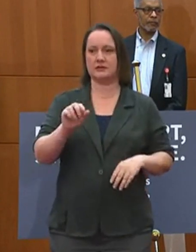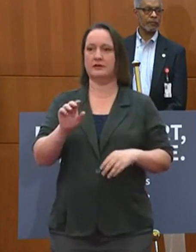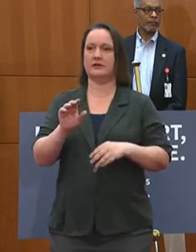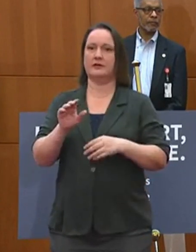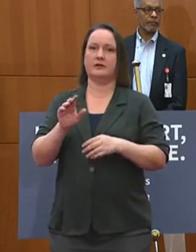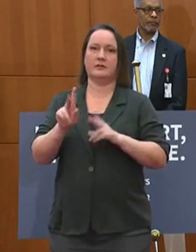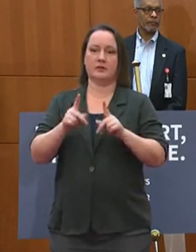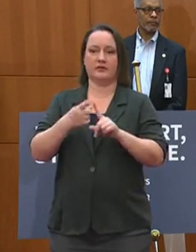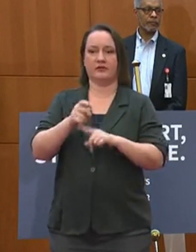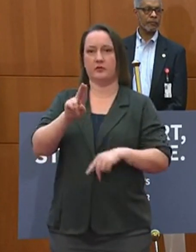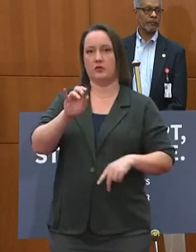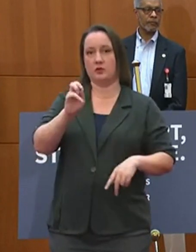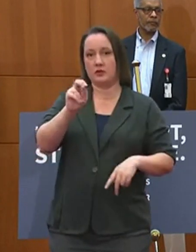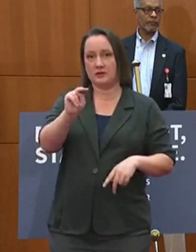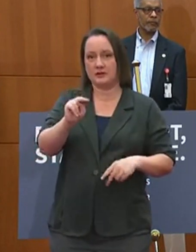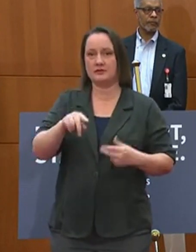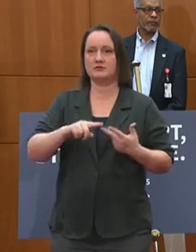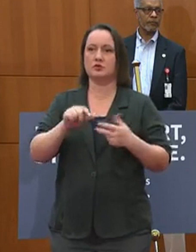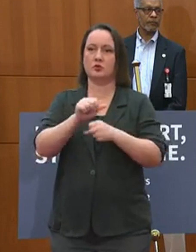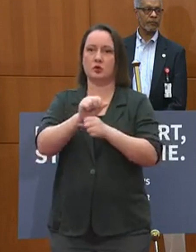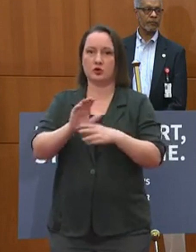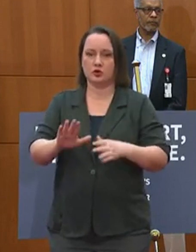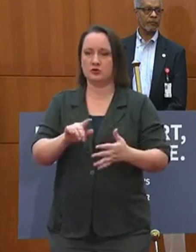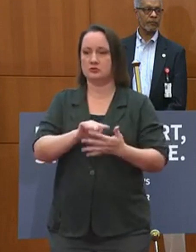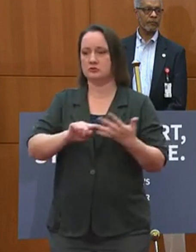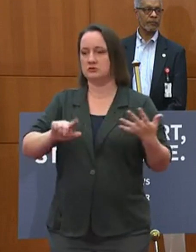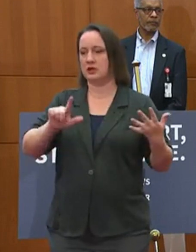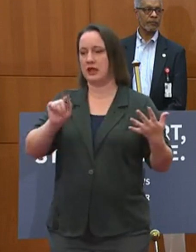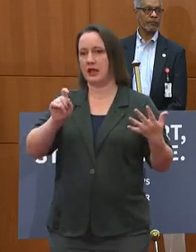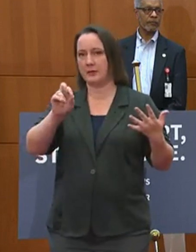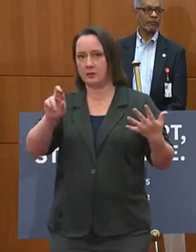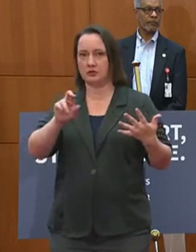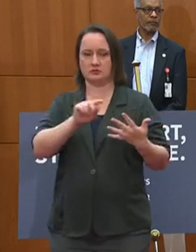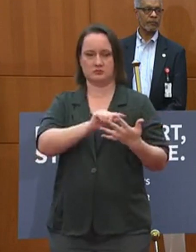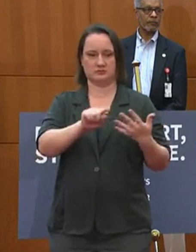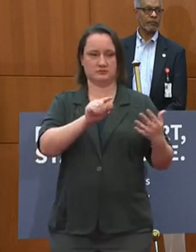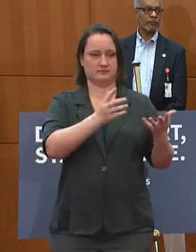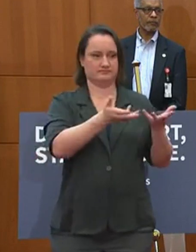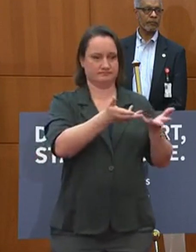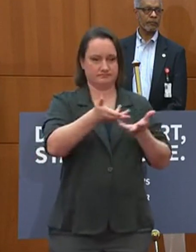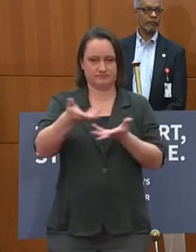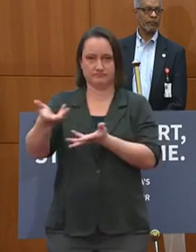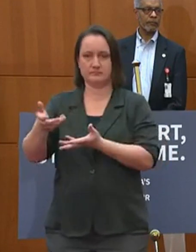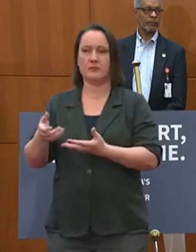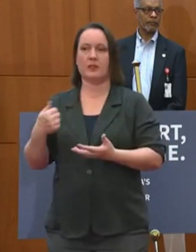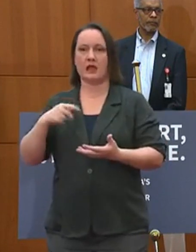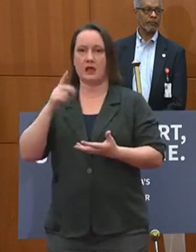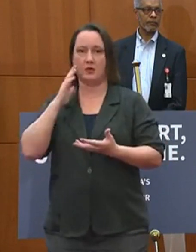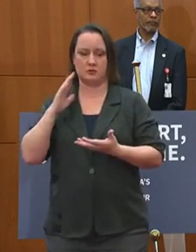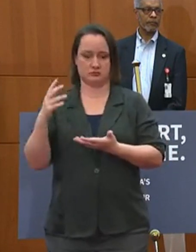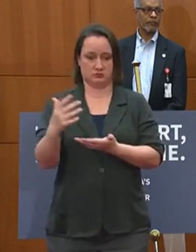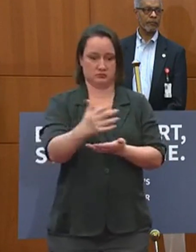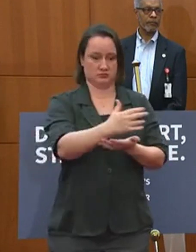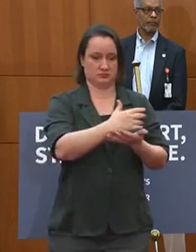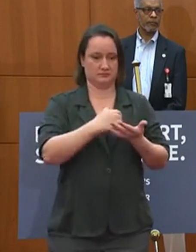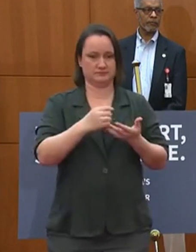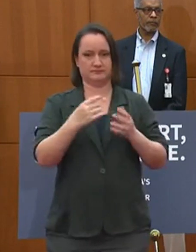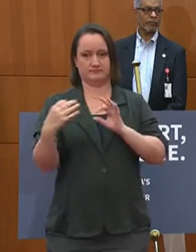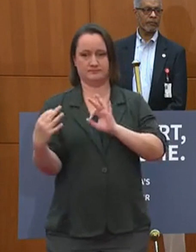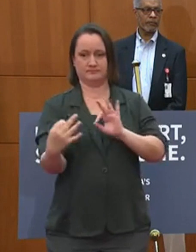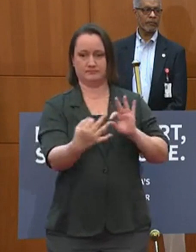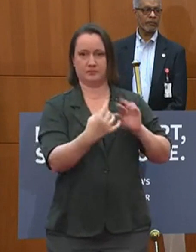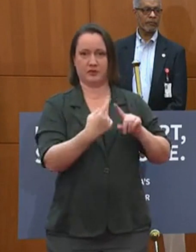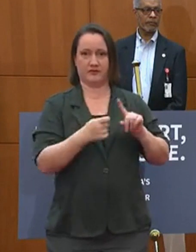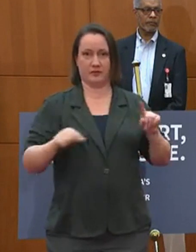workers, labor, all of these individuals too. And what I will do is collectively, after getting input from